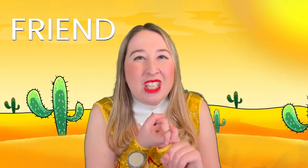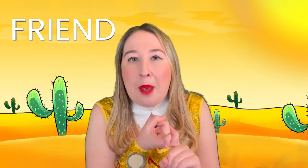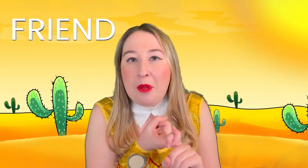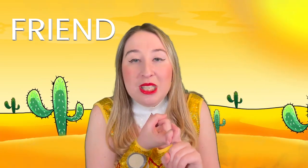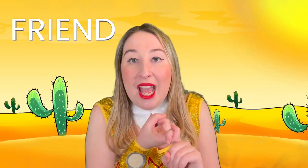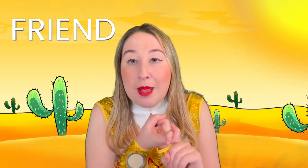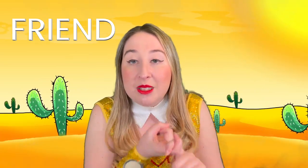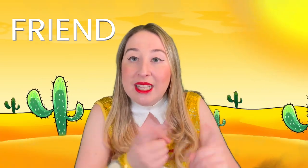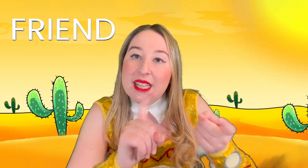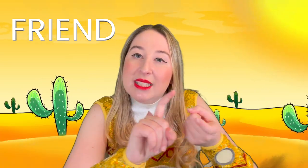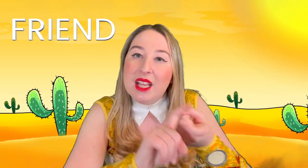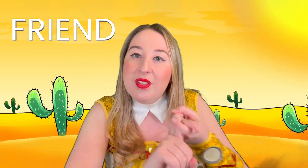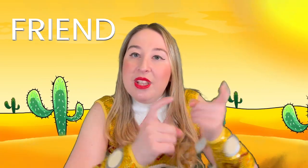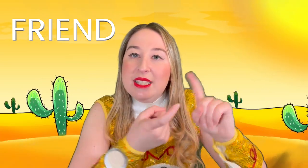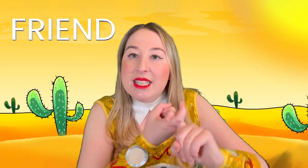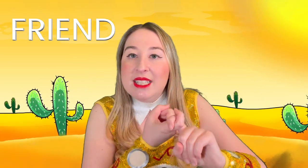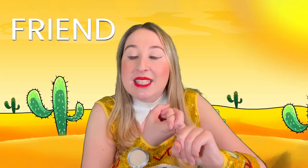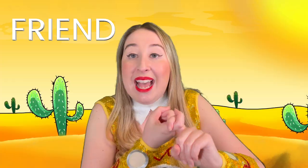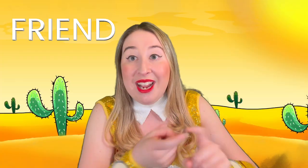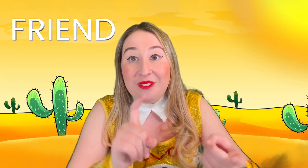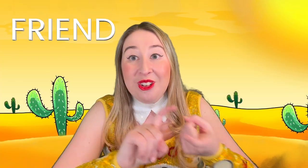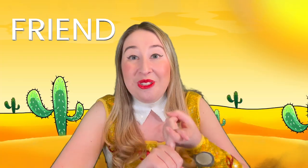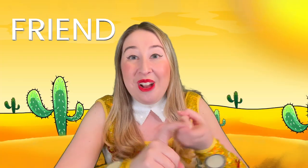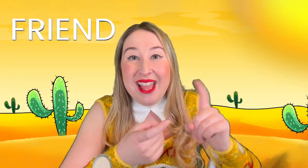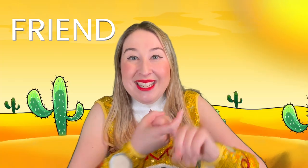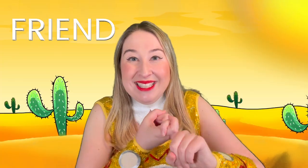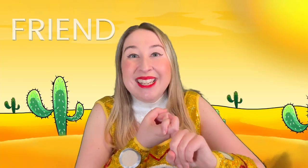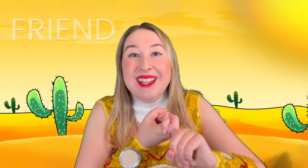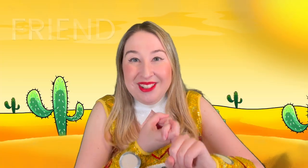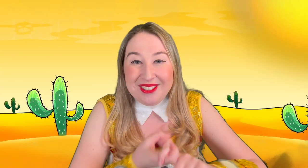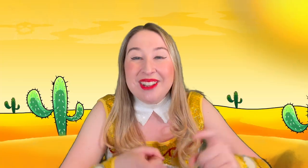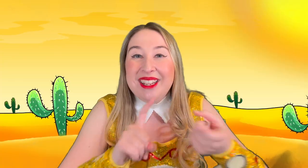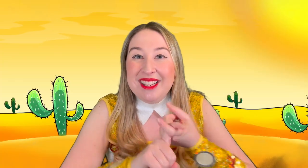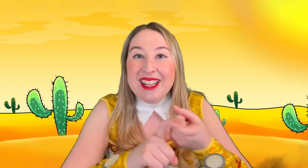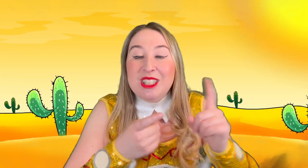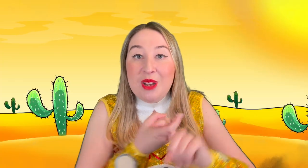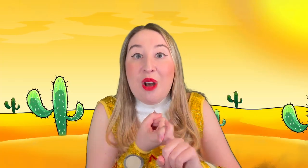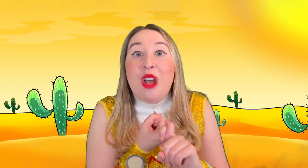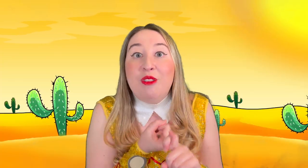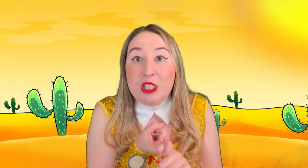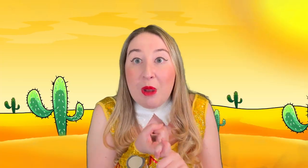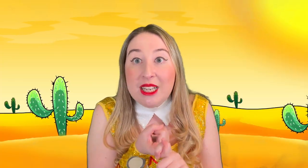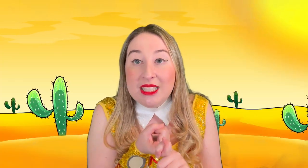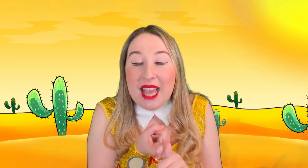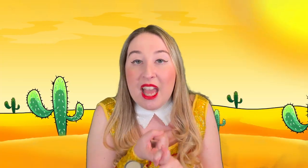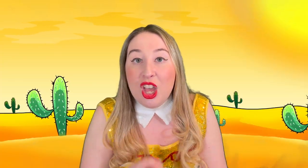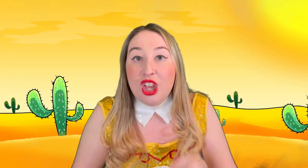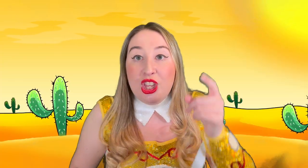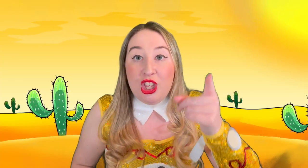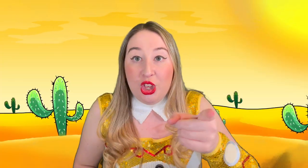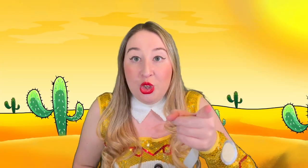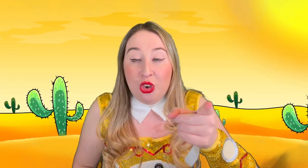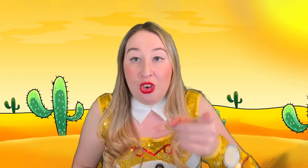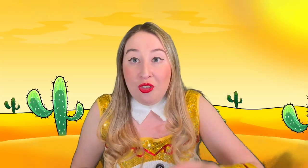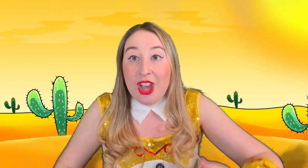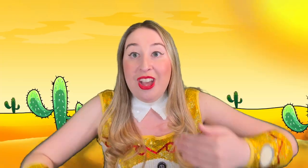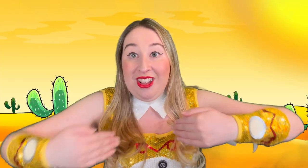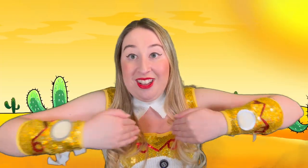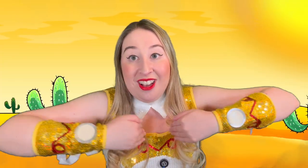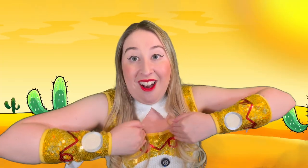couple times like this. This is the sign for friend. Very good. So now let's practice that. You've